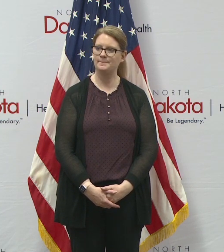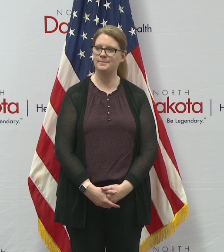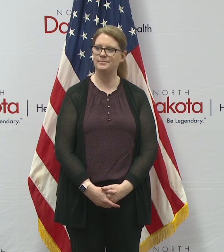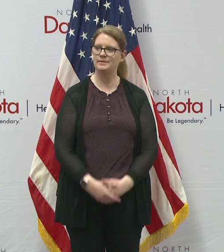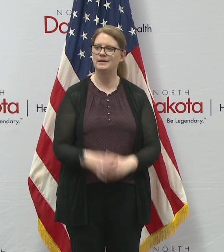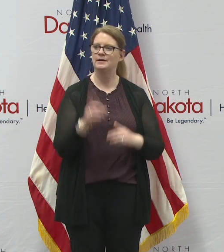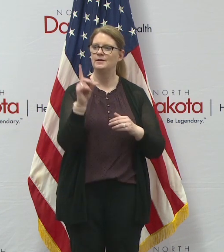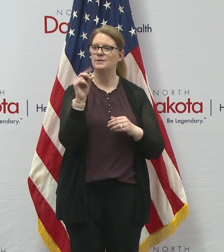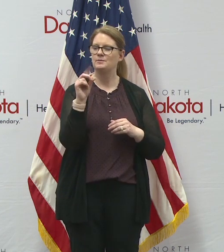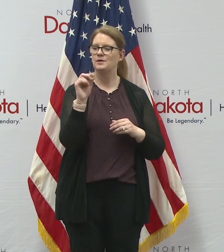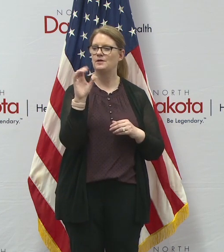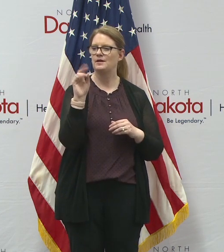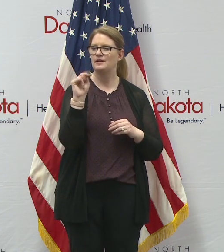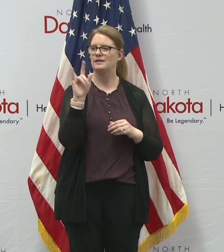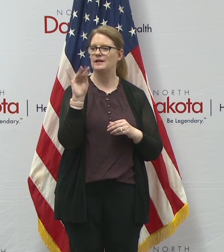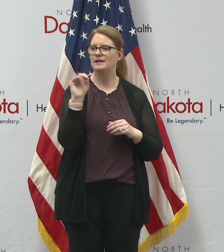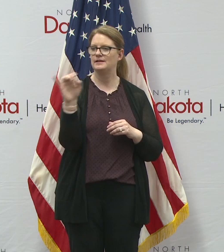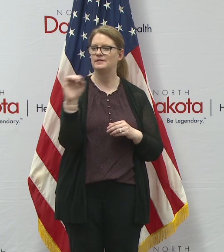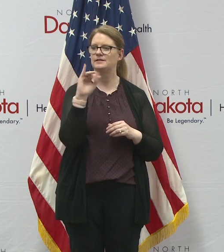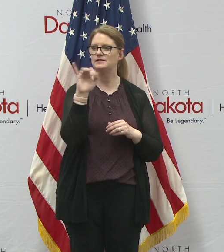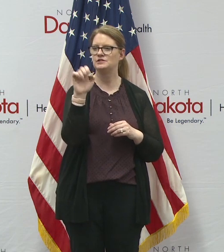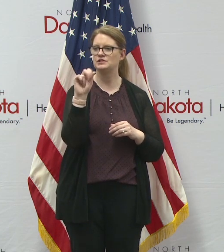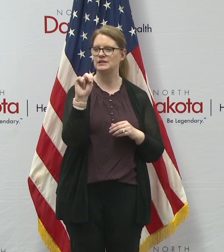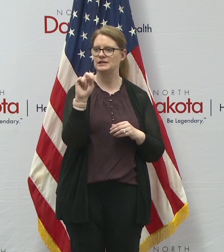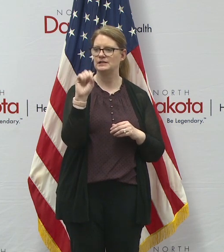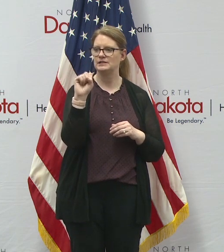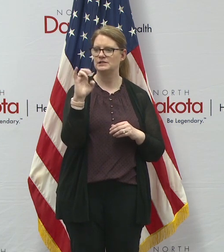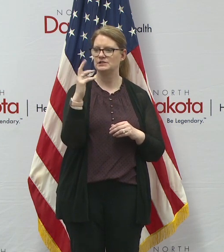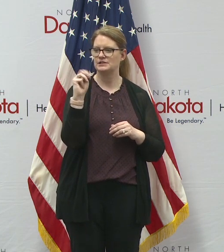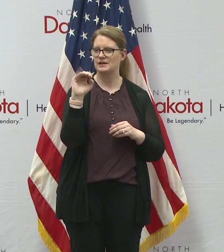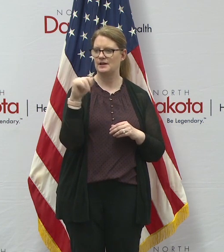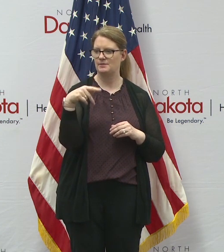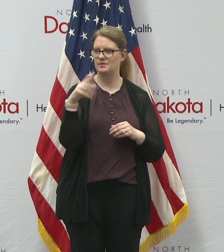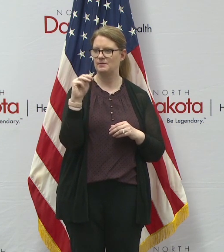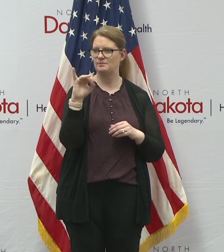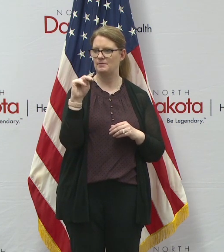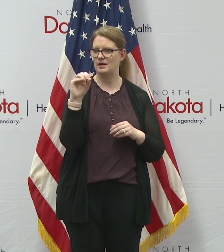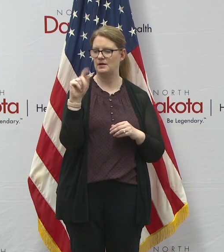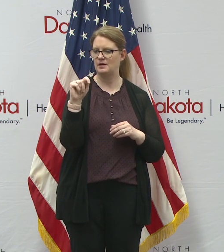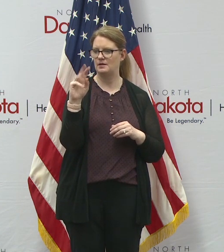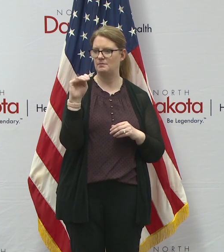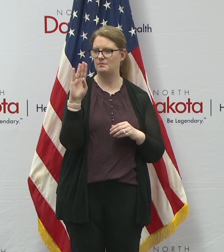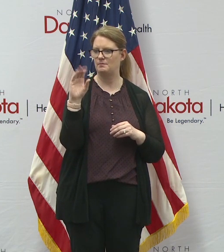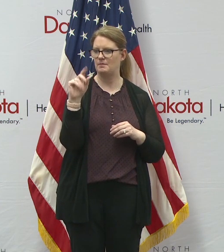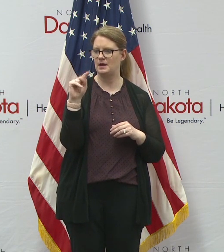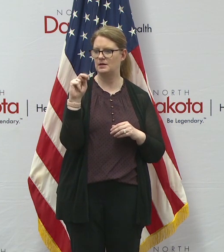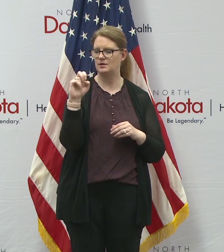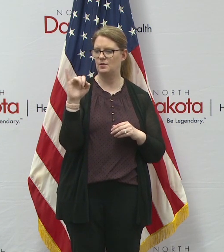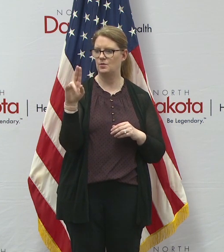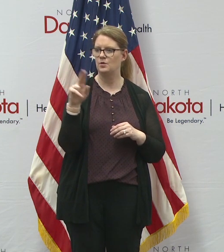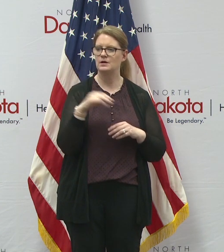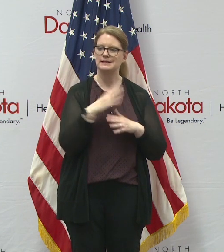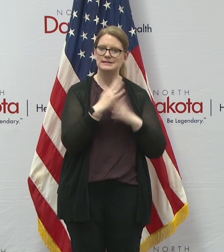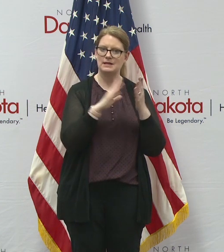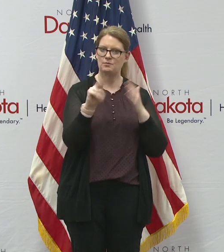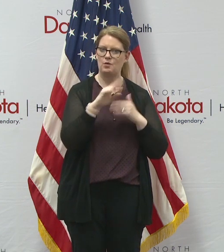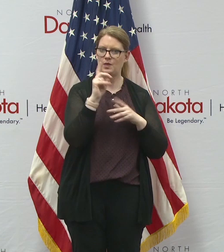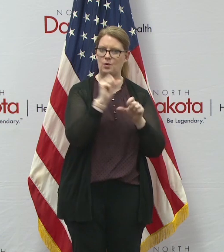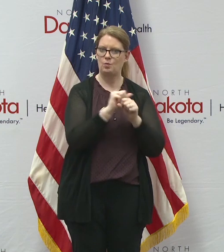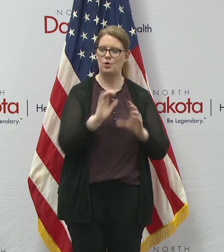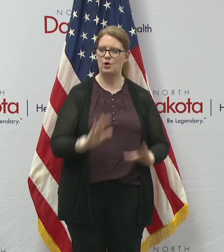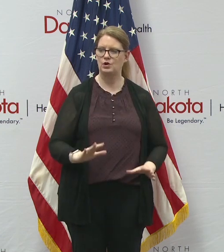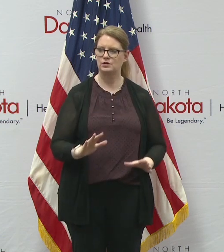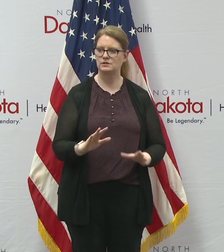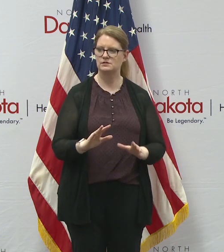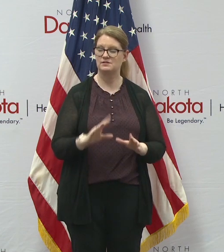One more online. Jean Schemp with Hometown Radio Group in Minot and Bottineau. There are some North Dakota workers who had